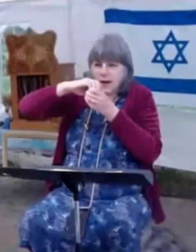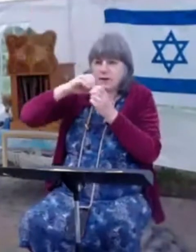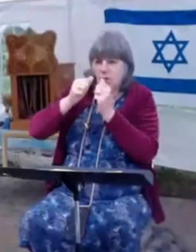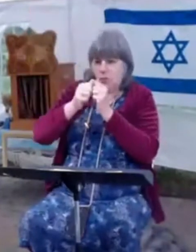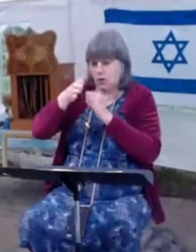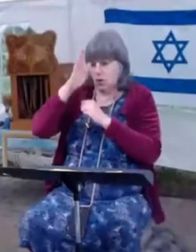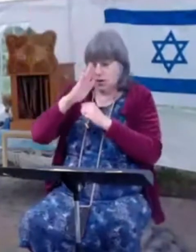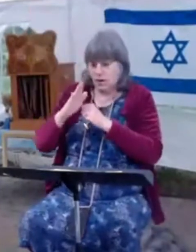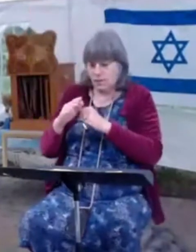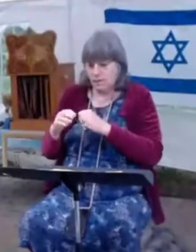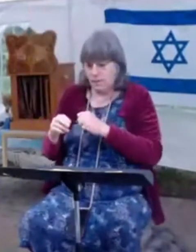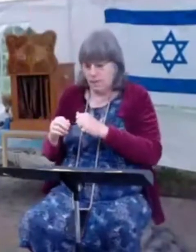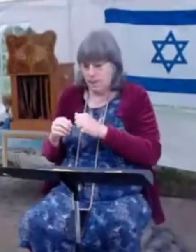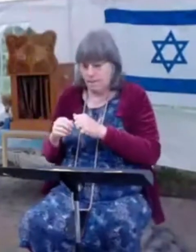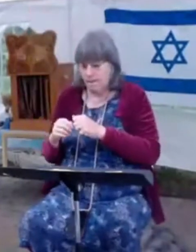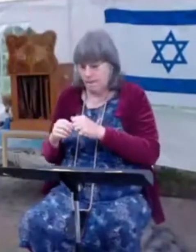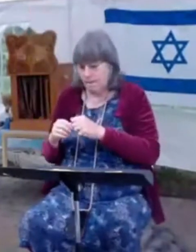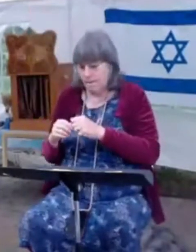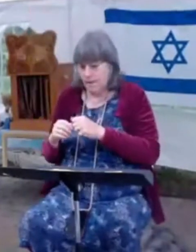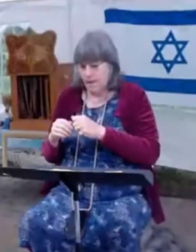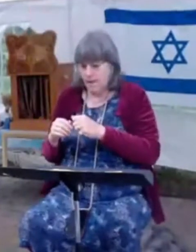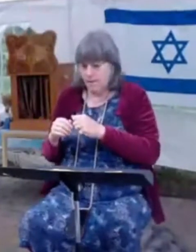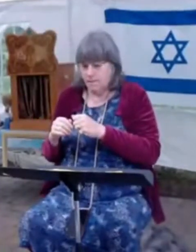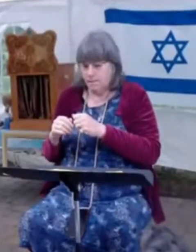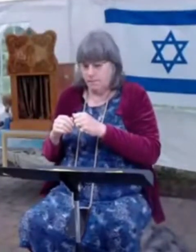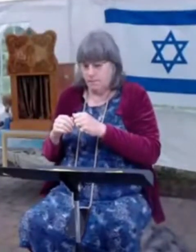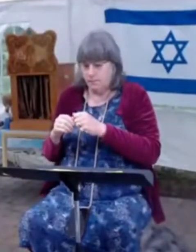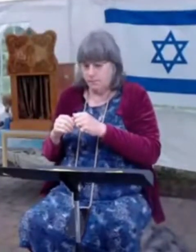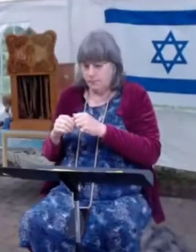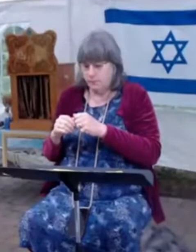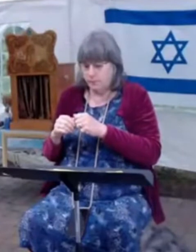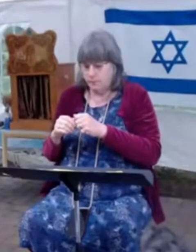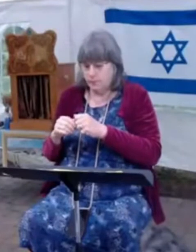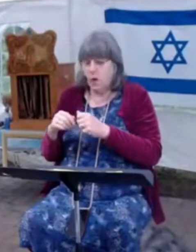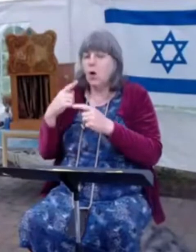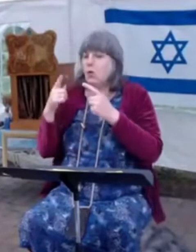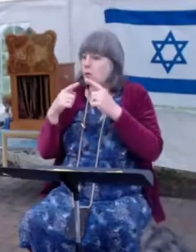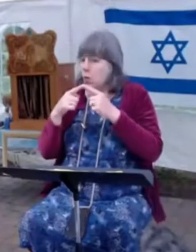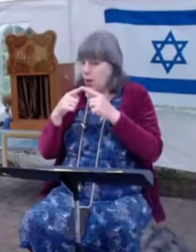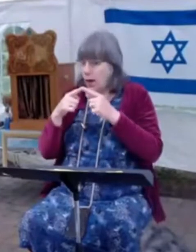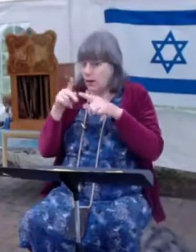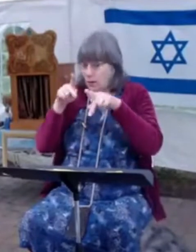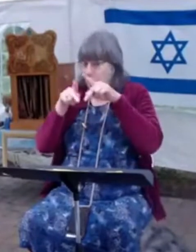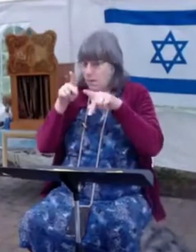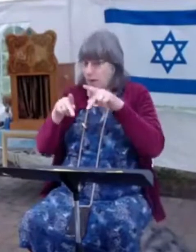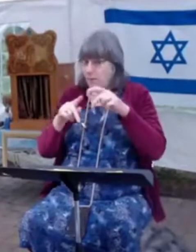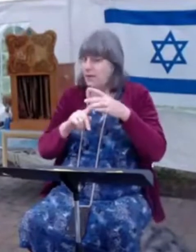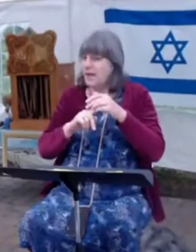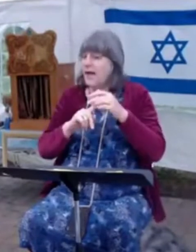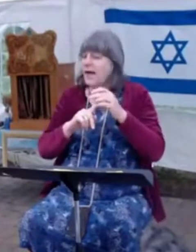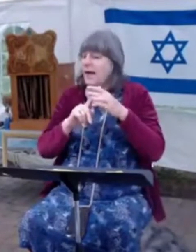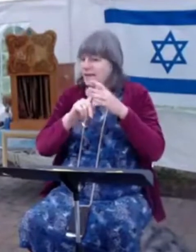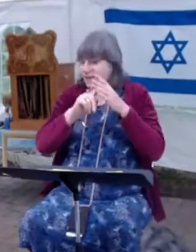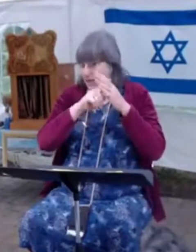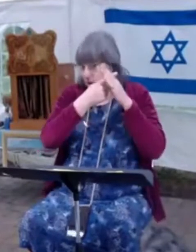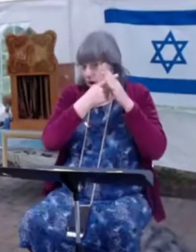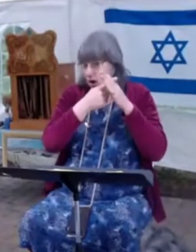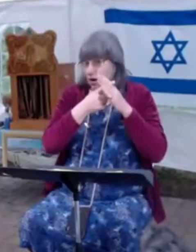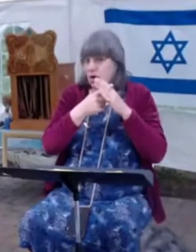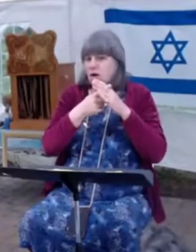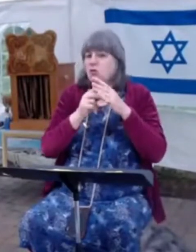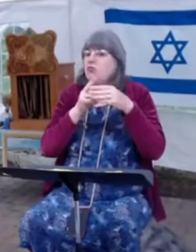And this first step had wonderful results. Look at what happened when a society calls upon the name of the Lord. In